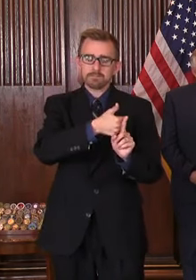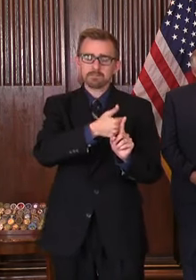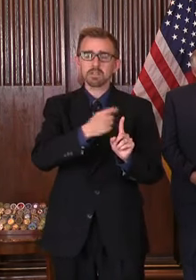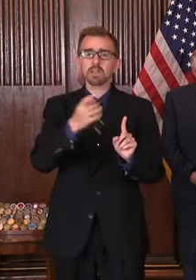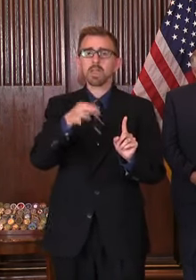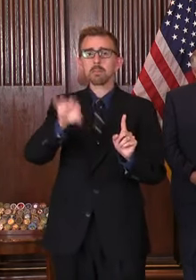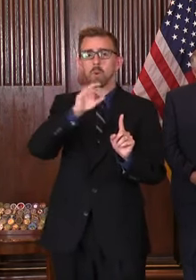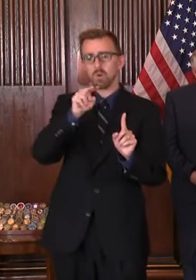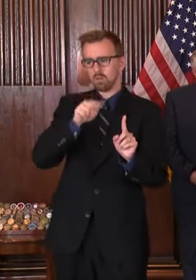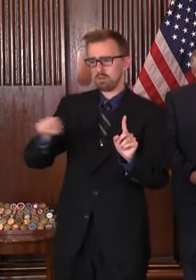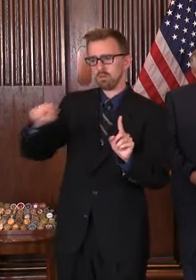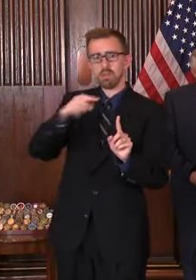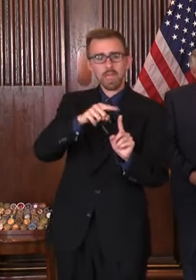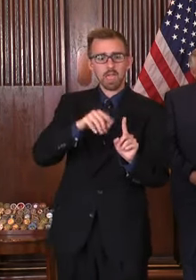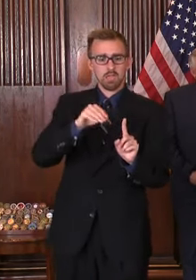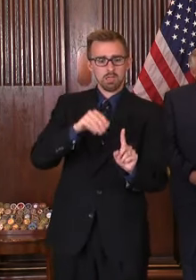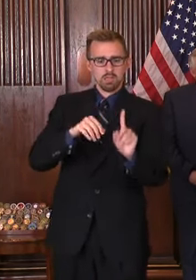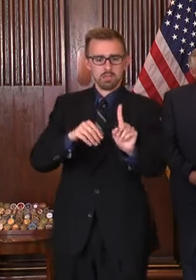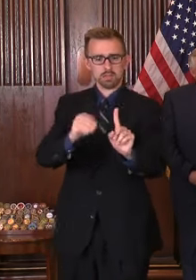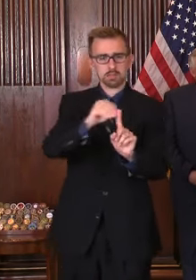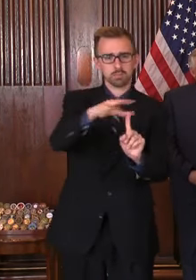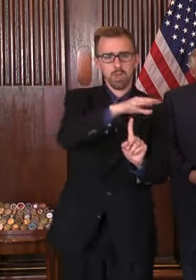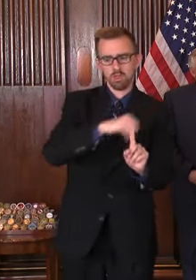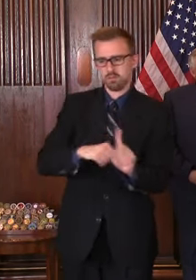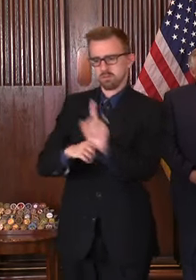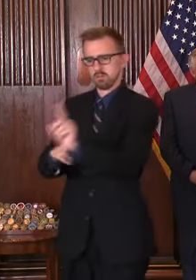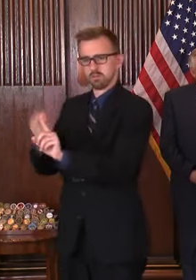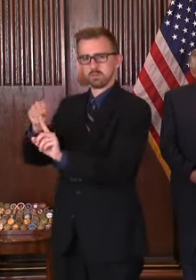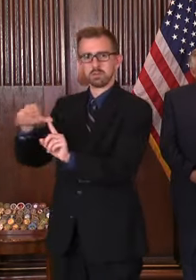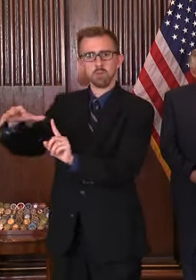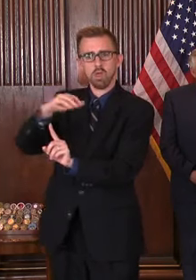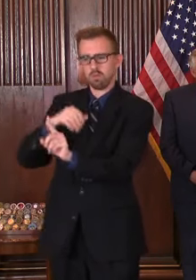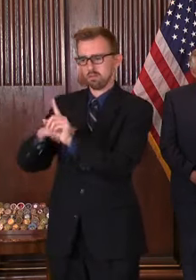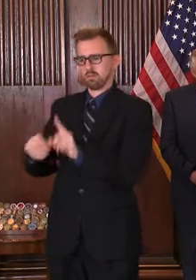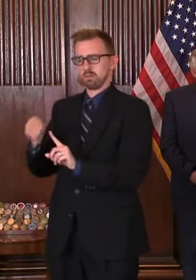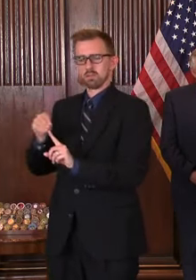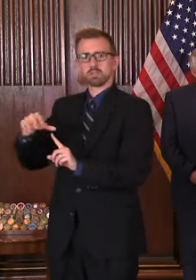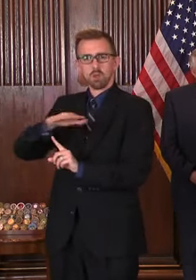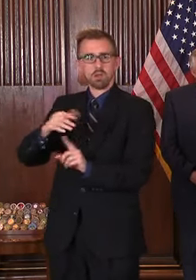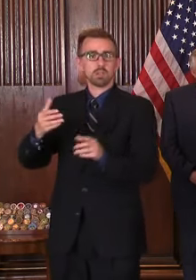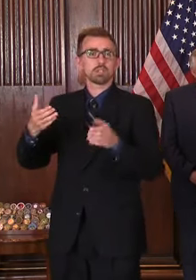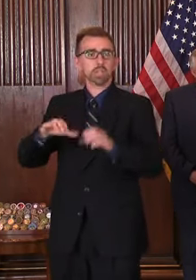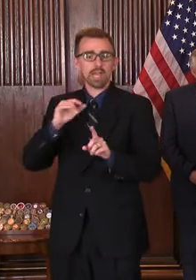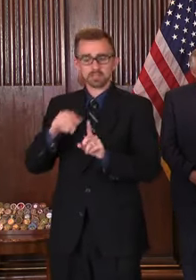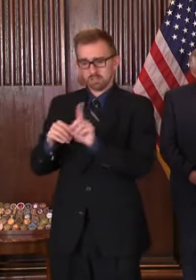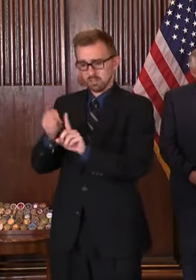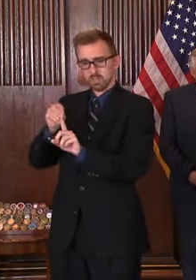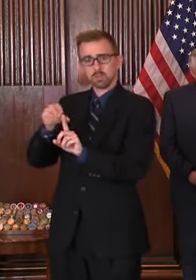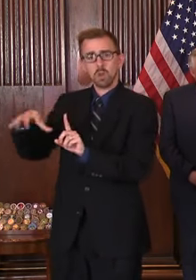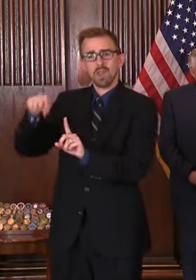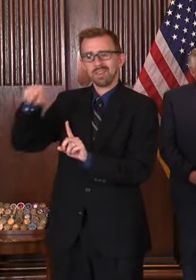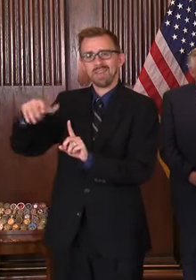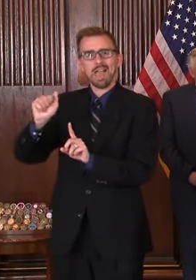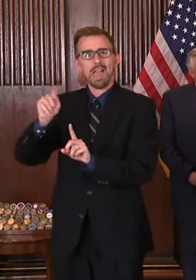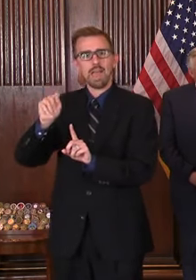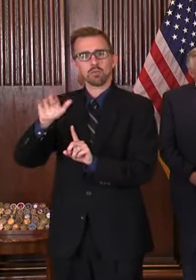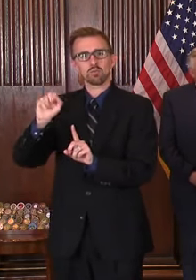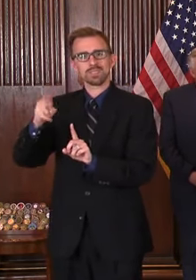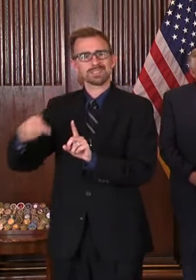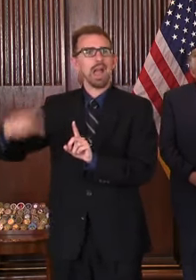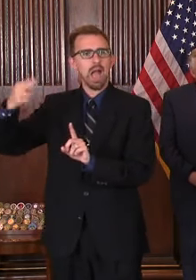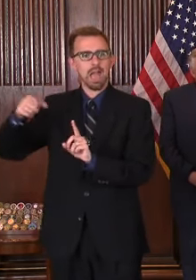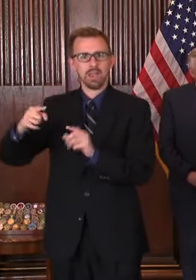is how much can they move about the community and spread it. And the odds are they will spread it to someone who would be more vulnerable. So I think